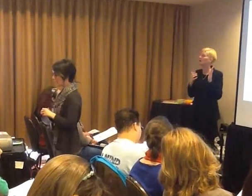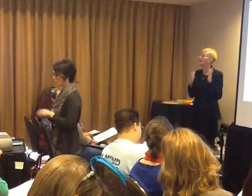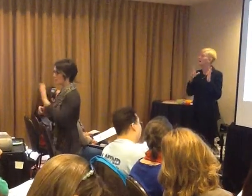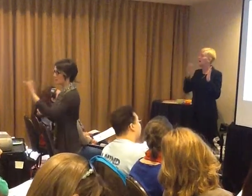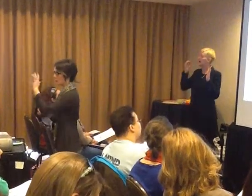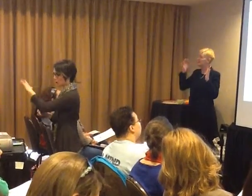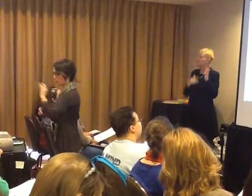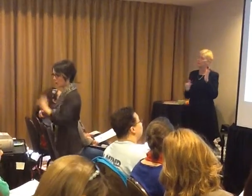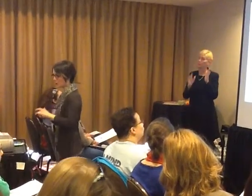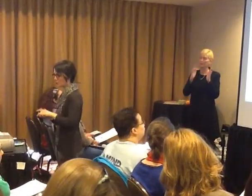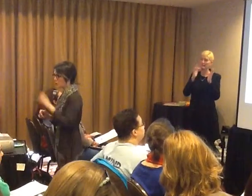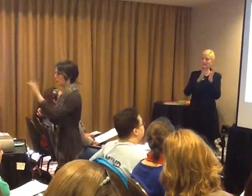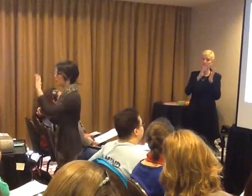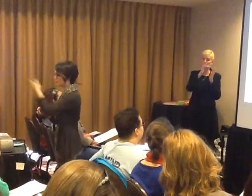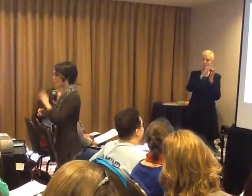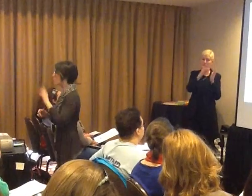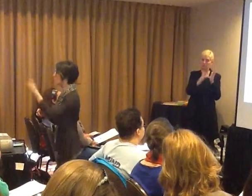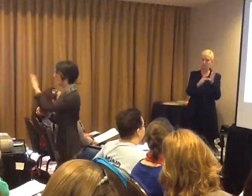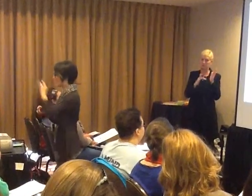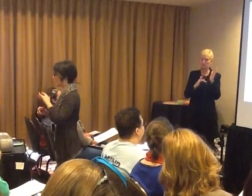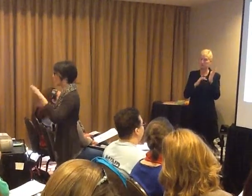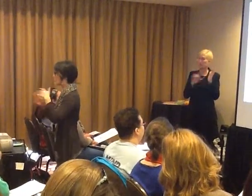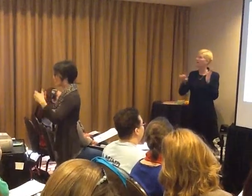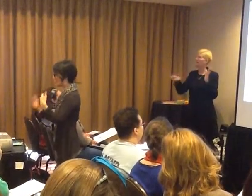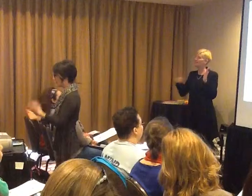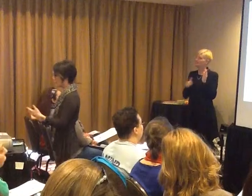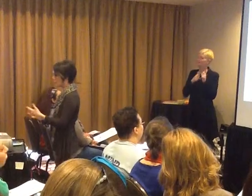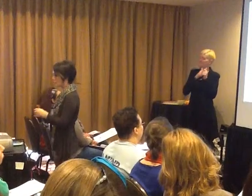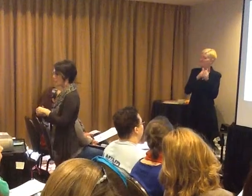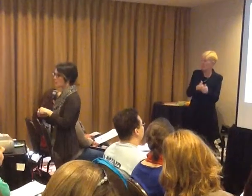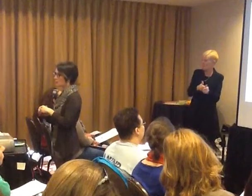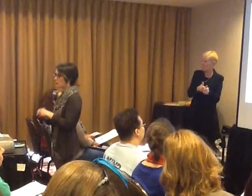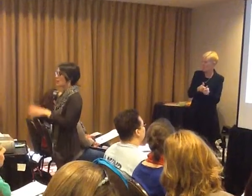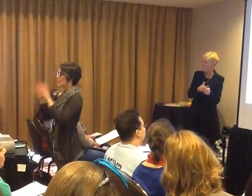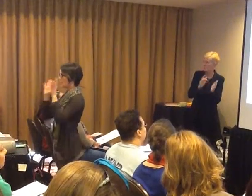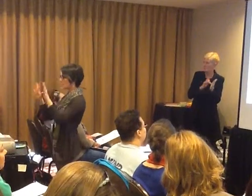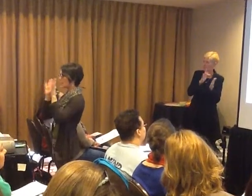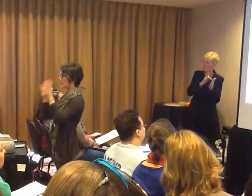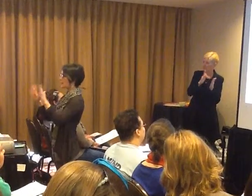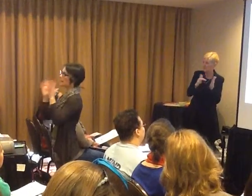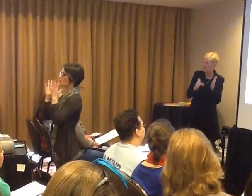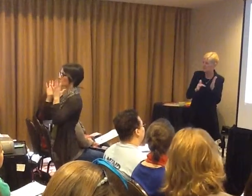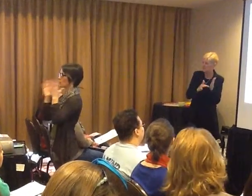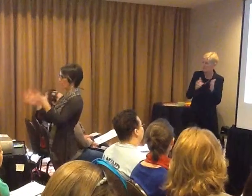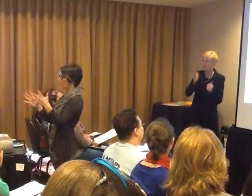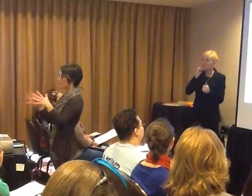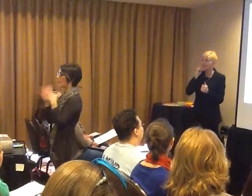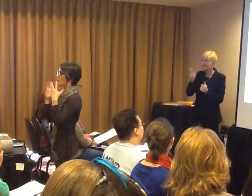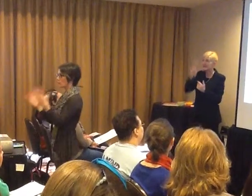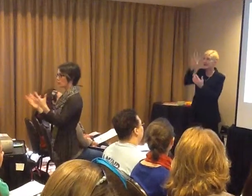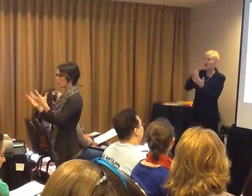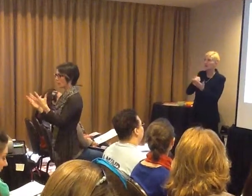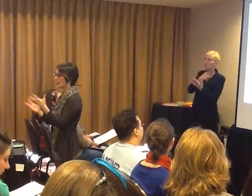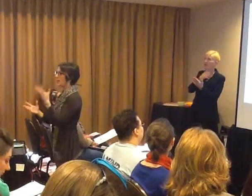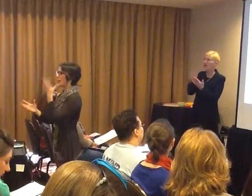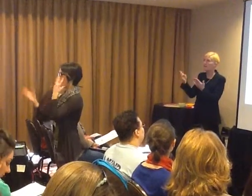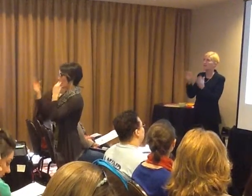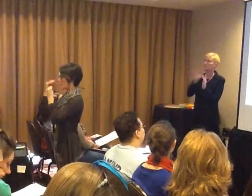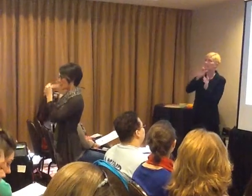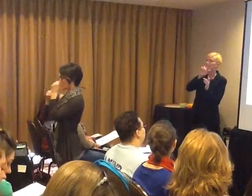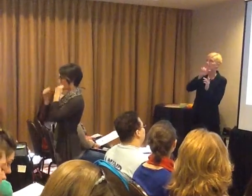different objects, the deaf or hard of hearing student could follow that pattern and touch the different objects. So seeing things graphically or